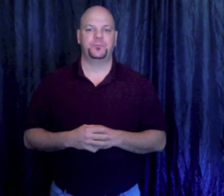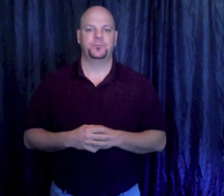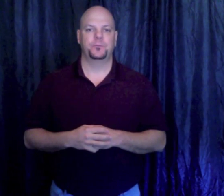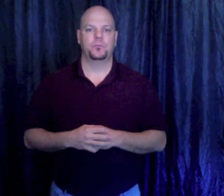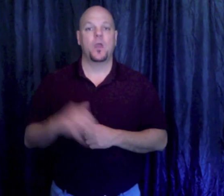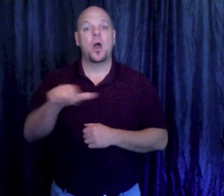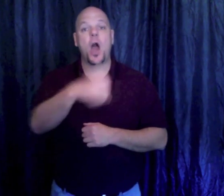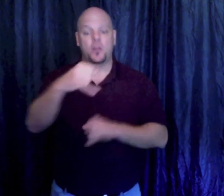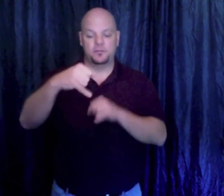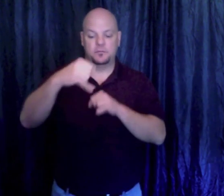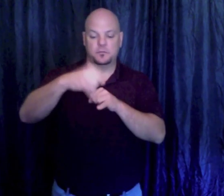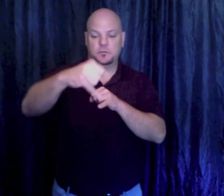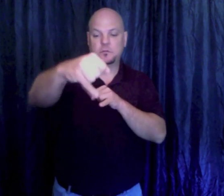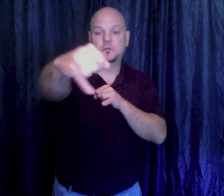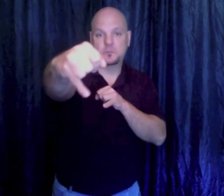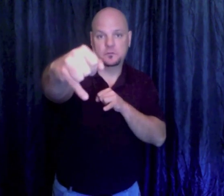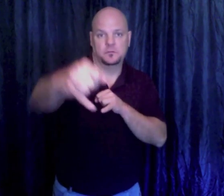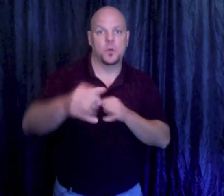lines. So if you want to change lanes